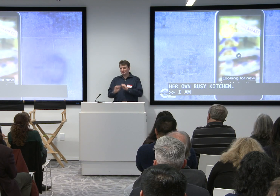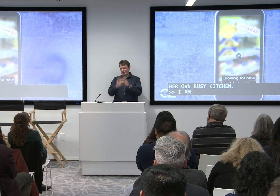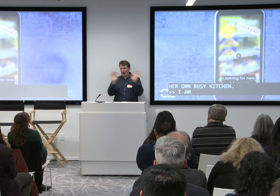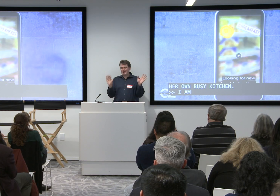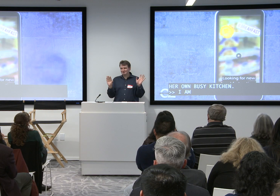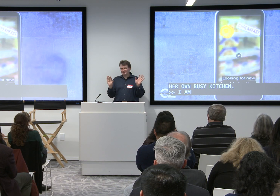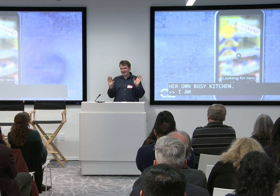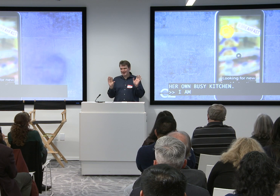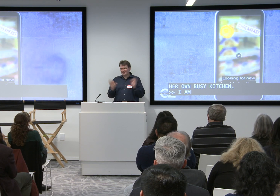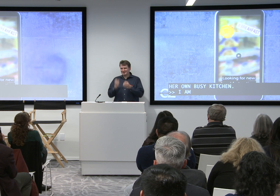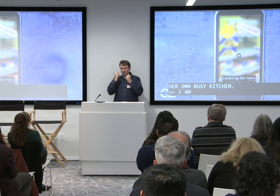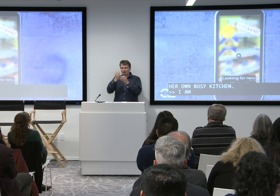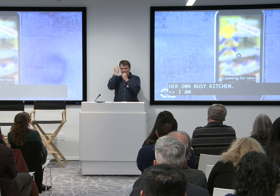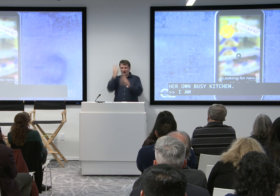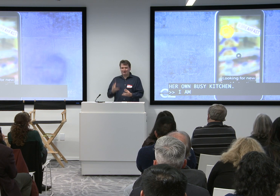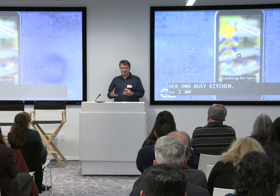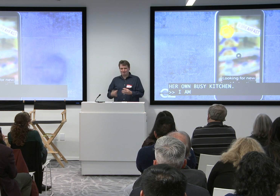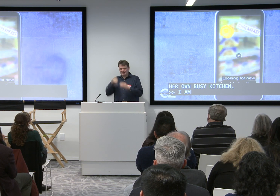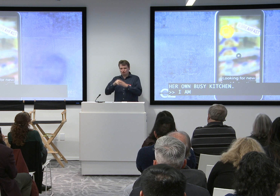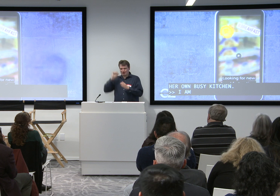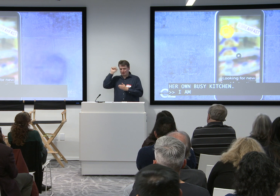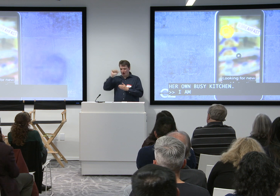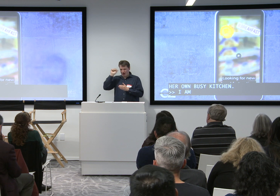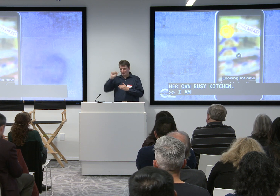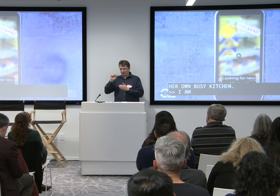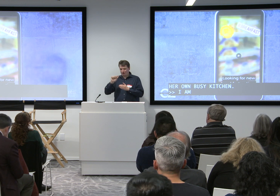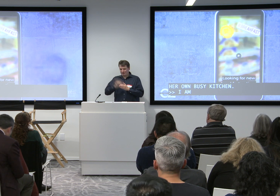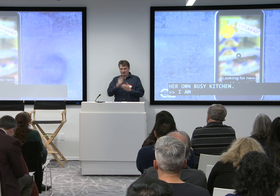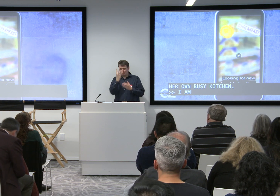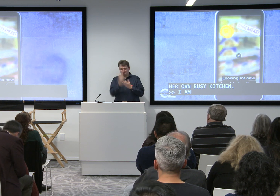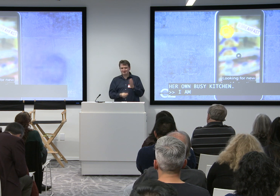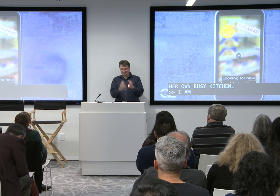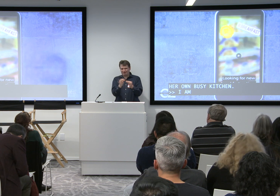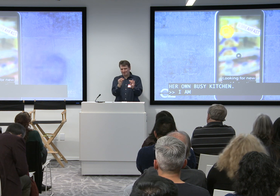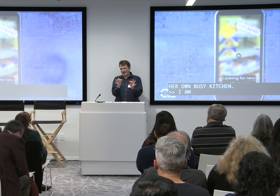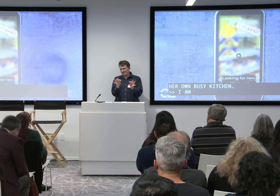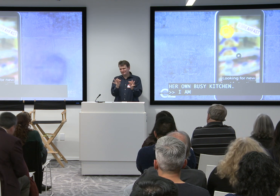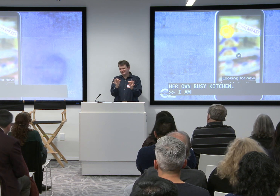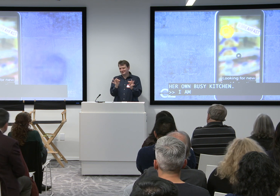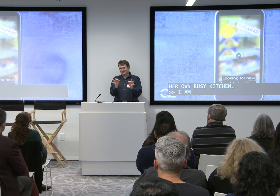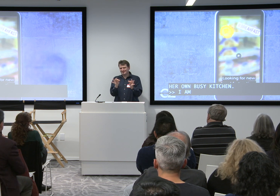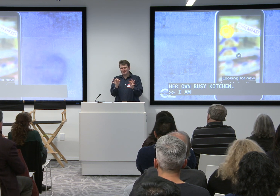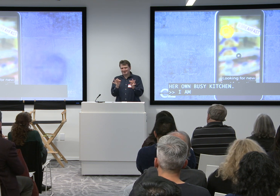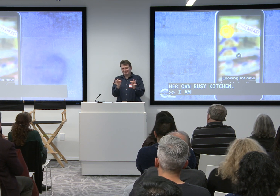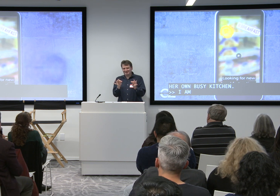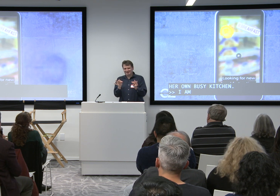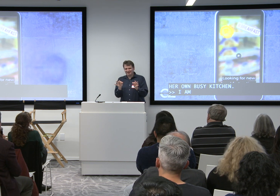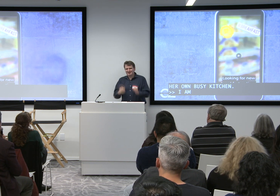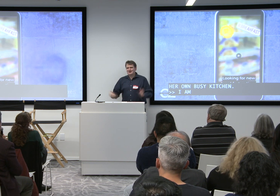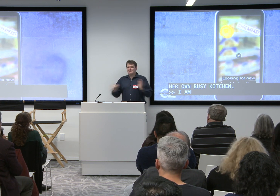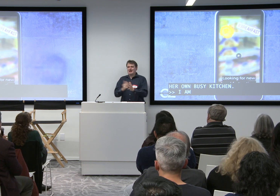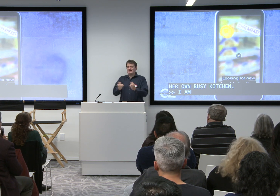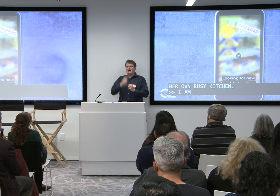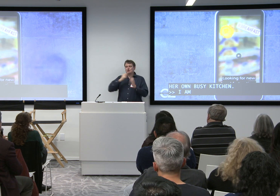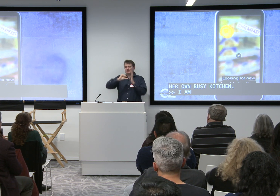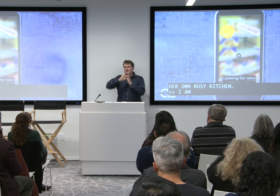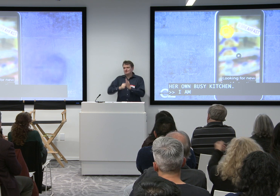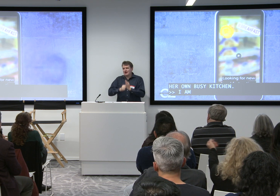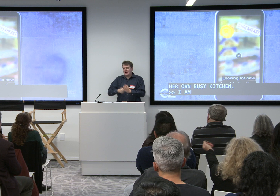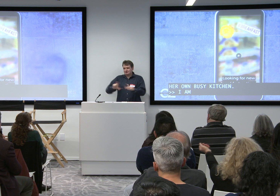Okay, I think you saw an obvious difference. There's a lot of information in the audio form that was missing in the captions. And I would